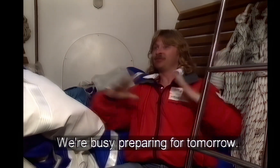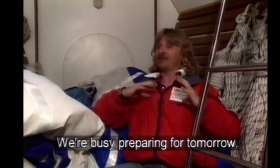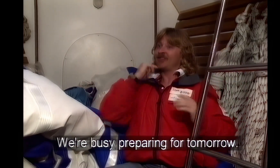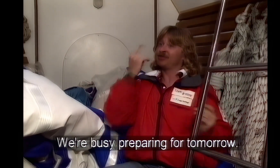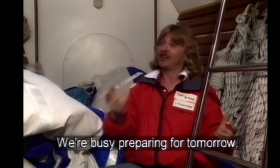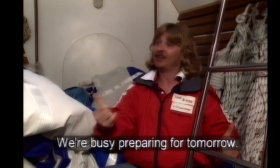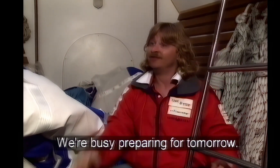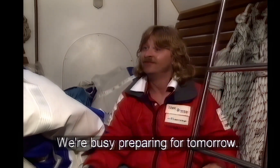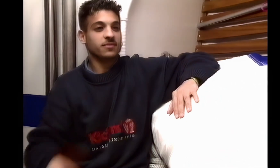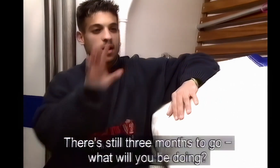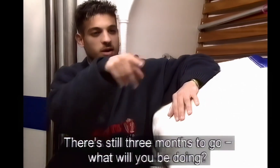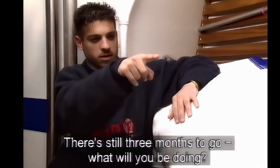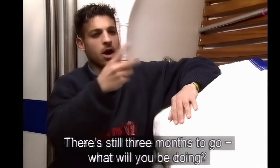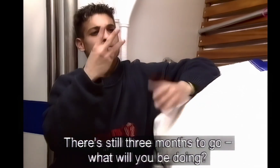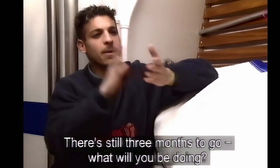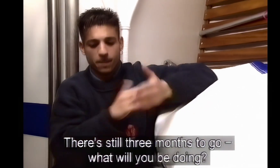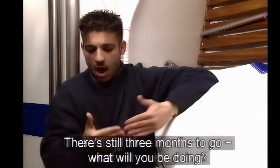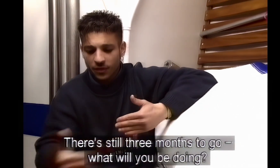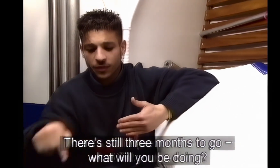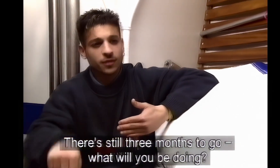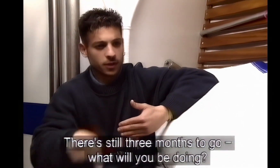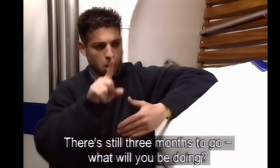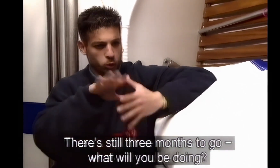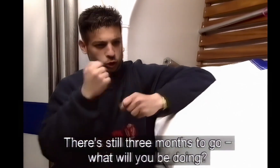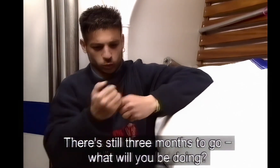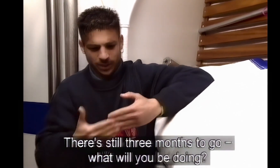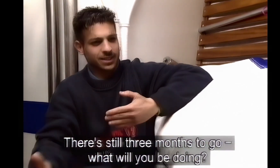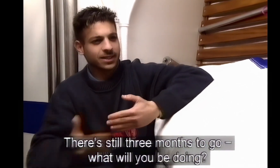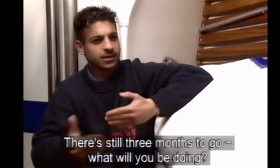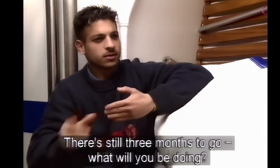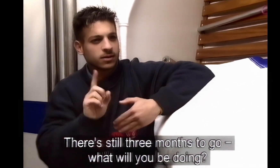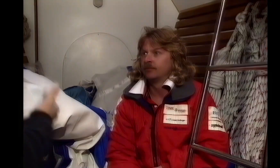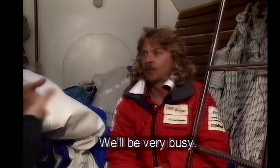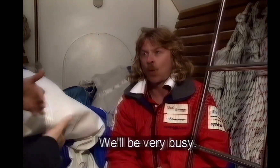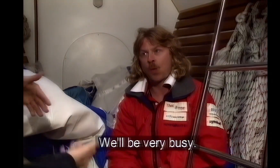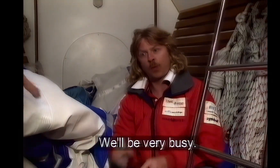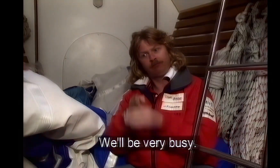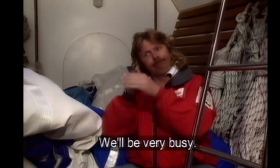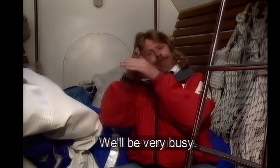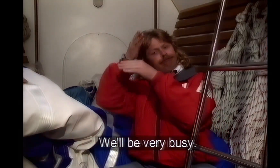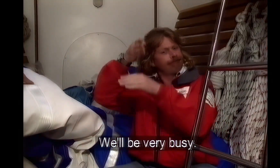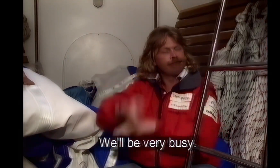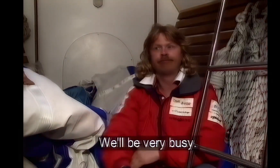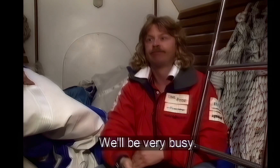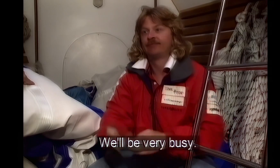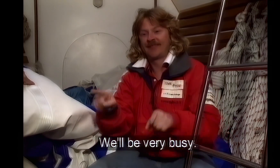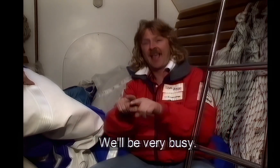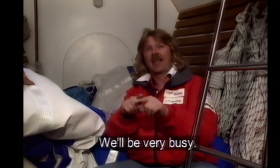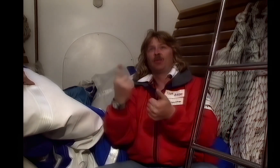That's why we're busy preparing it for tomorrow. Well, you've still got 3 months to go, so what will you be doing? We're going to be very